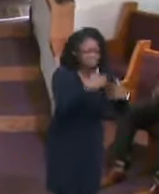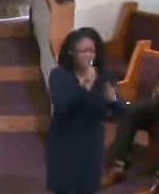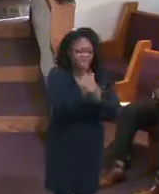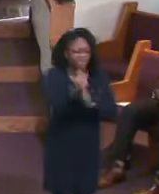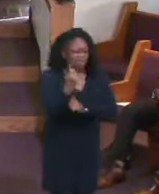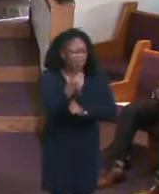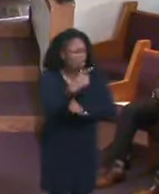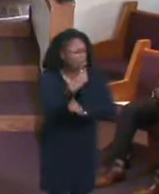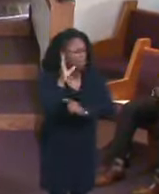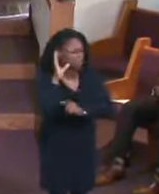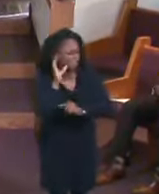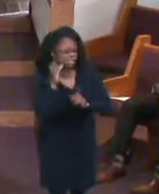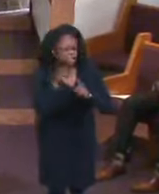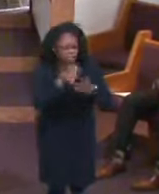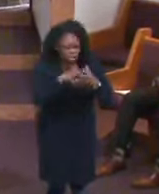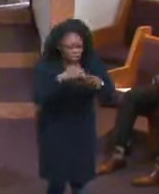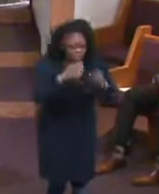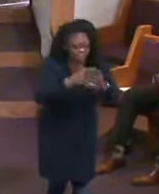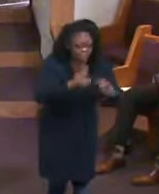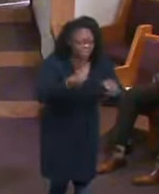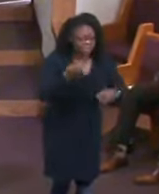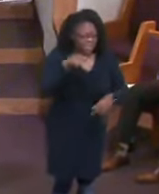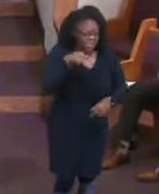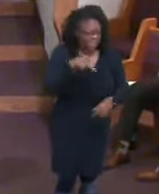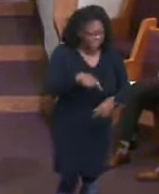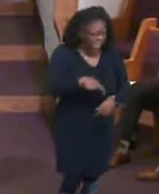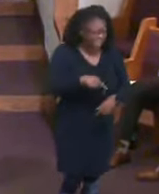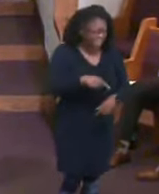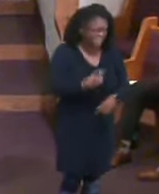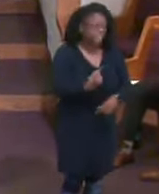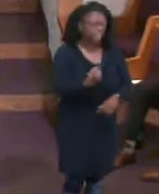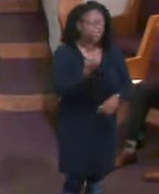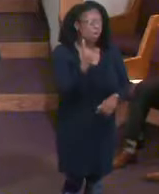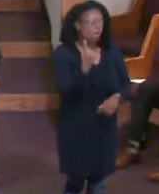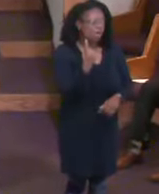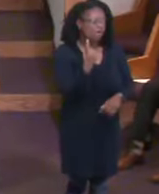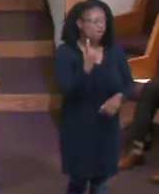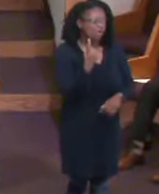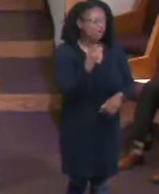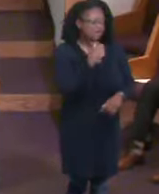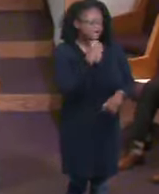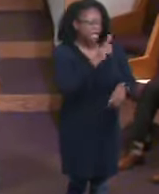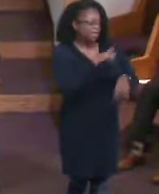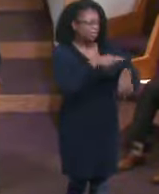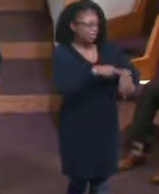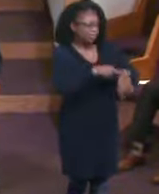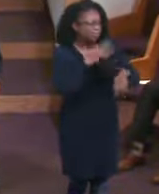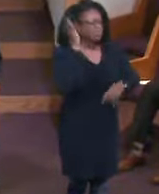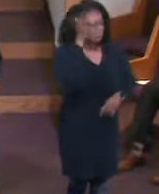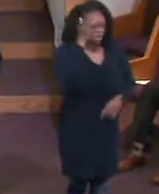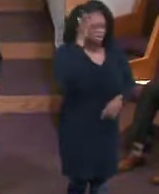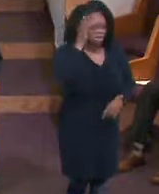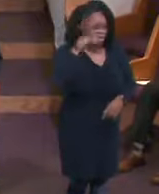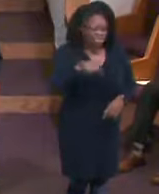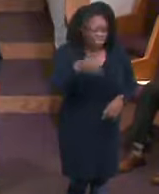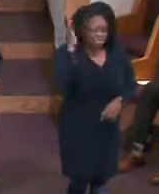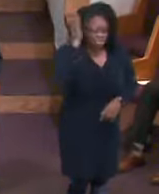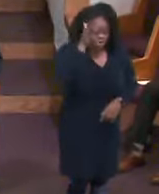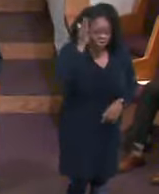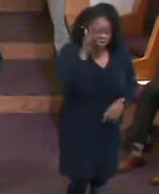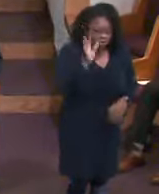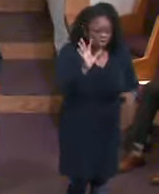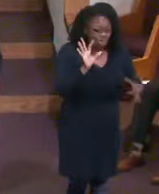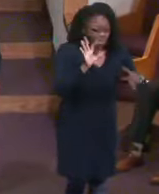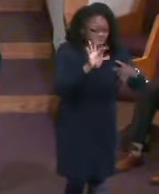will listen to the message, and this just happens to be one of those rare sermons. This is a sermon that will